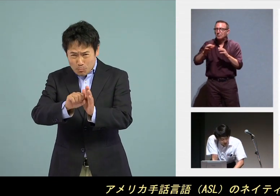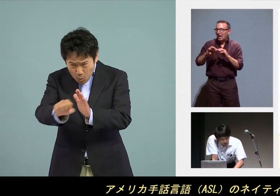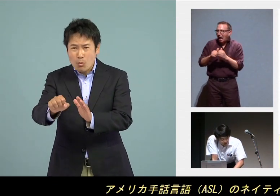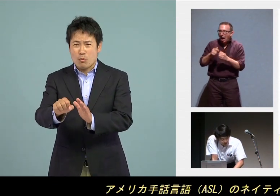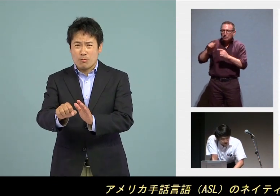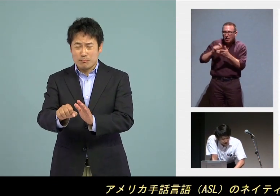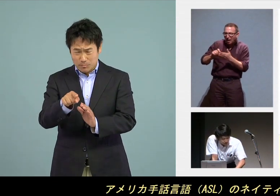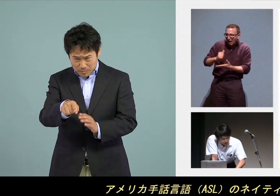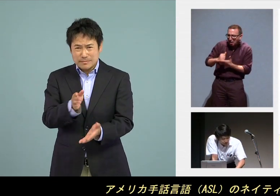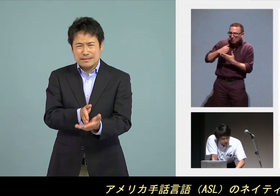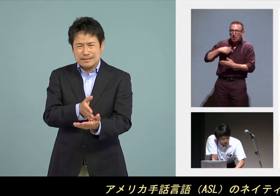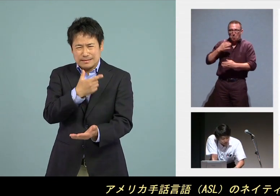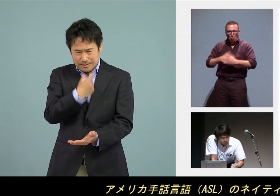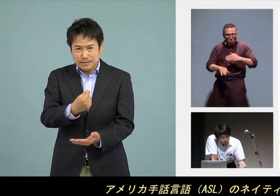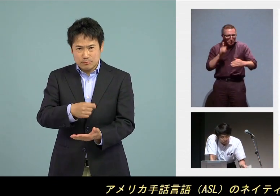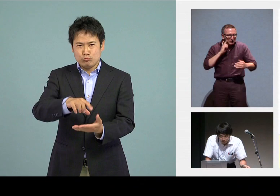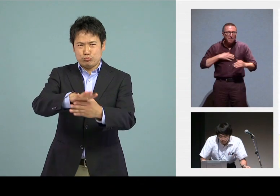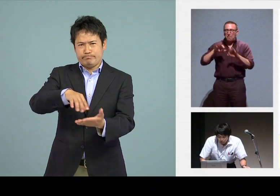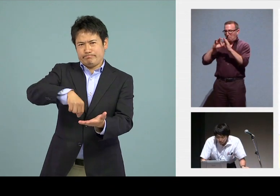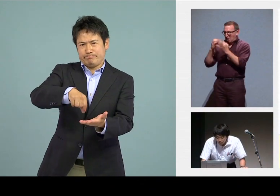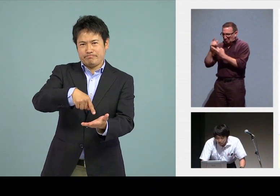am a native ASL user.